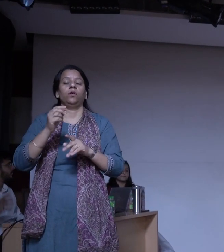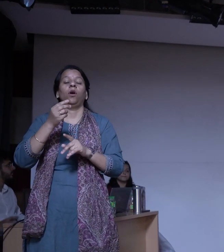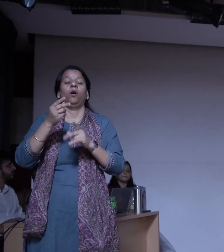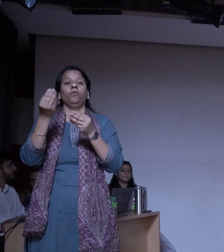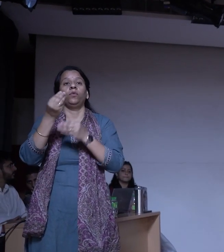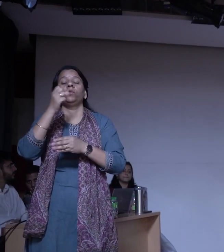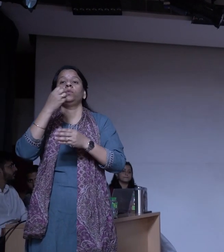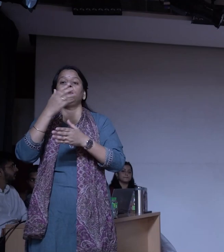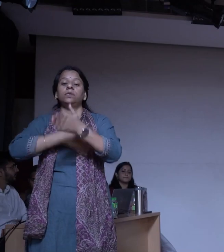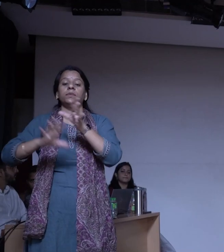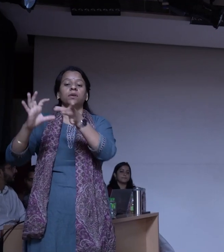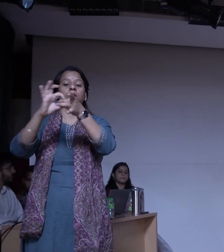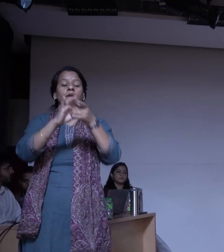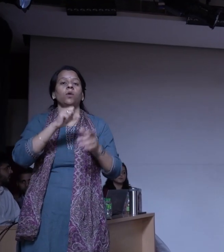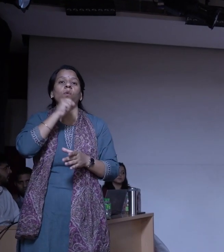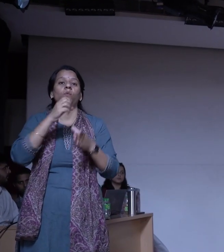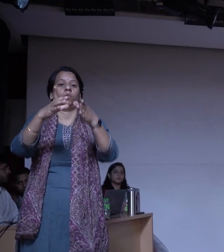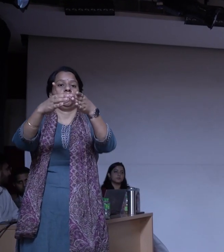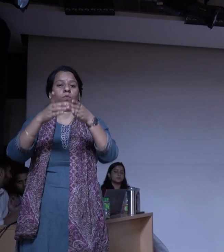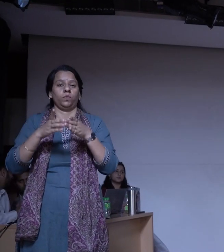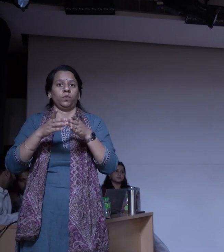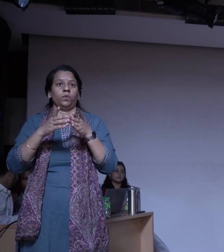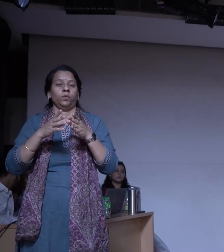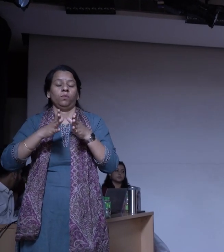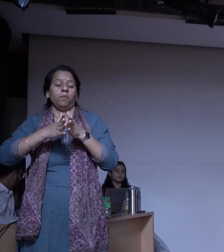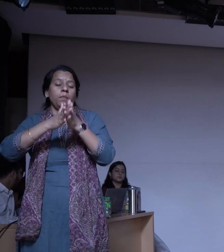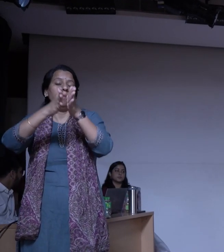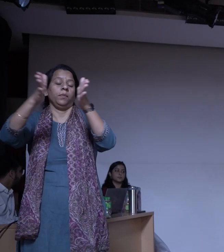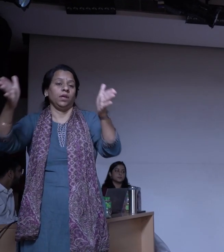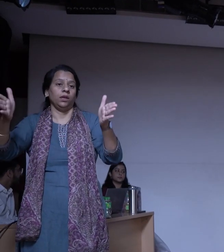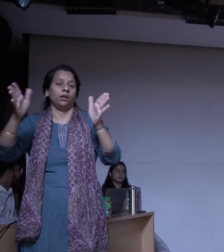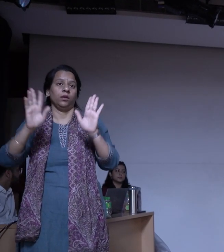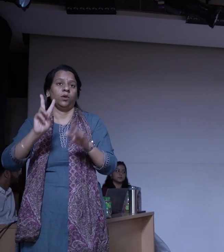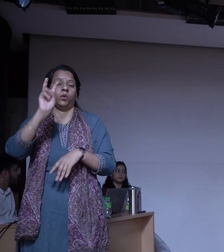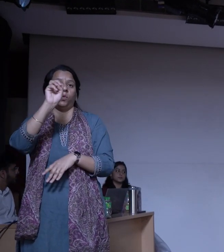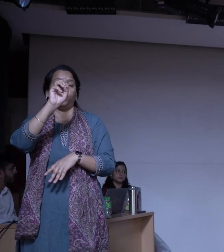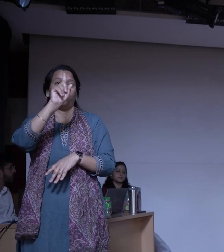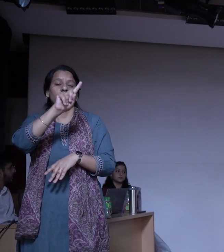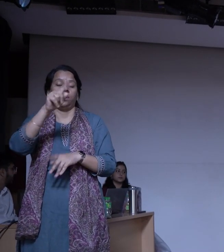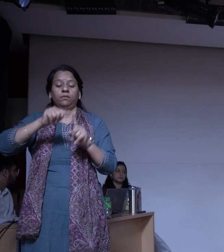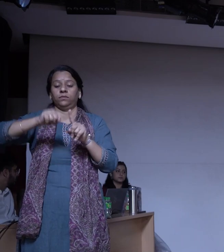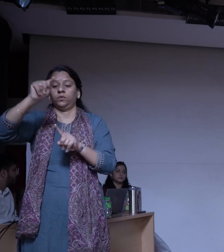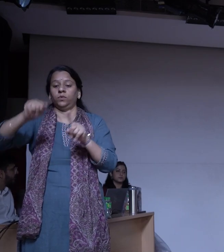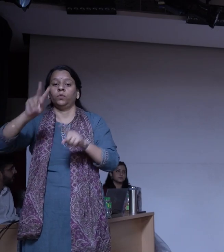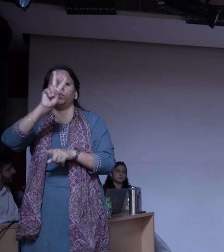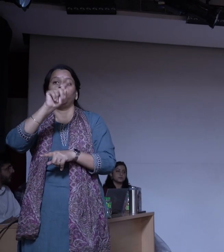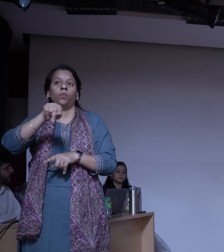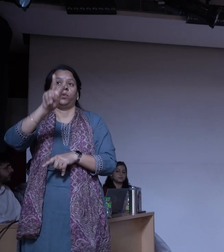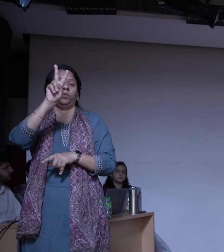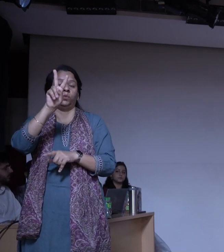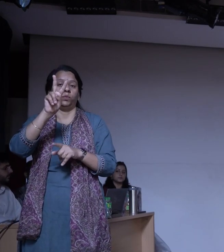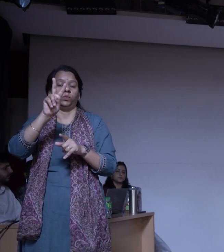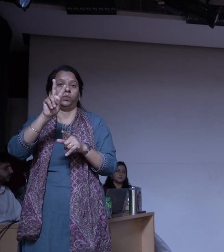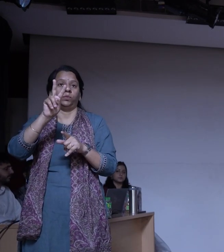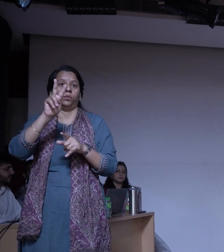related diseases so that that is Broad distribution census 20 said about 2.2% which